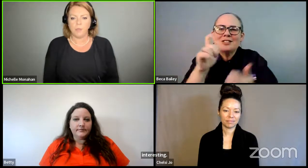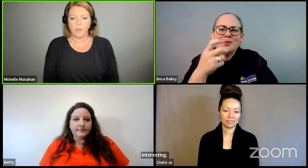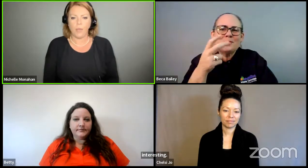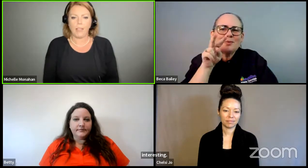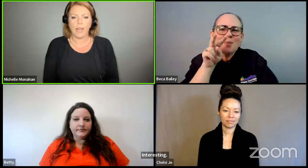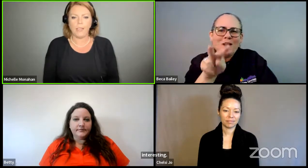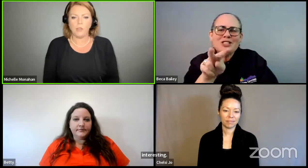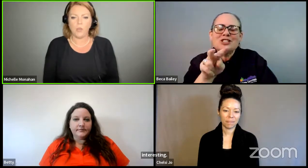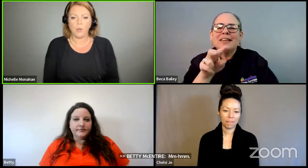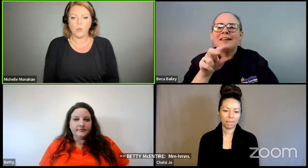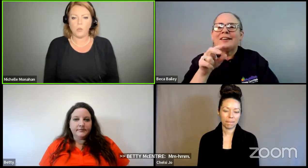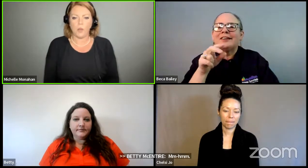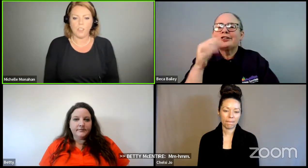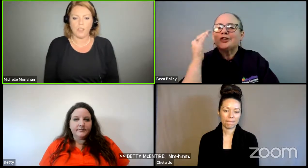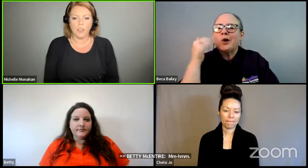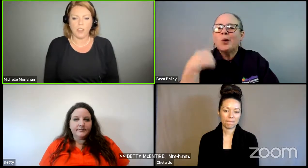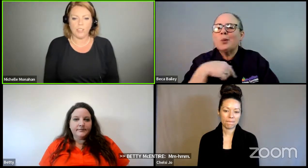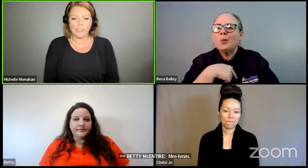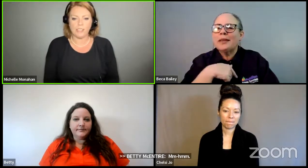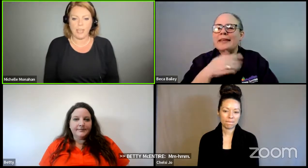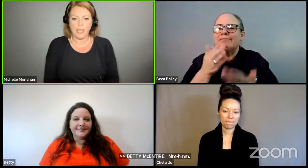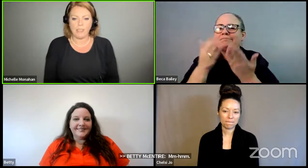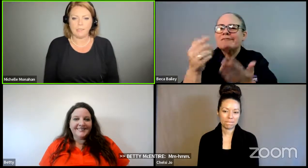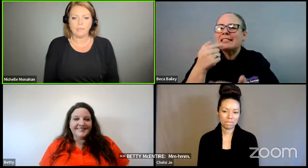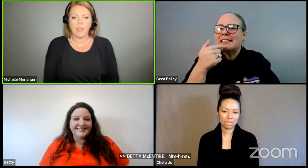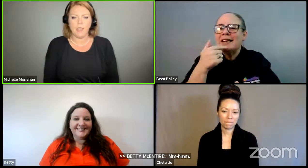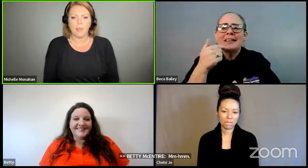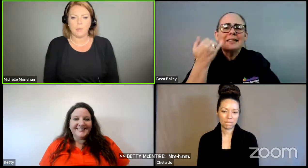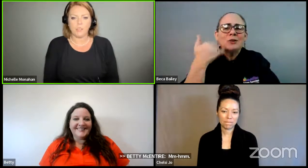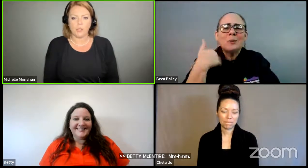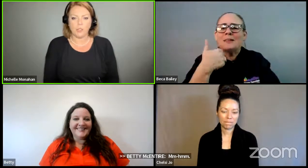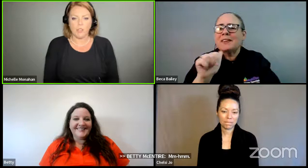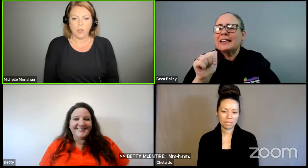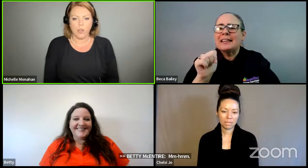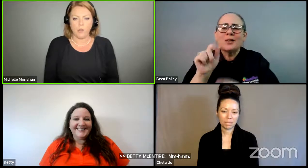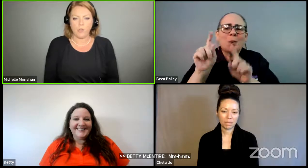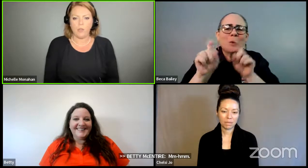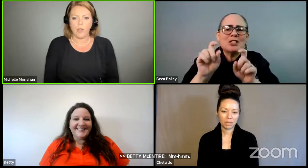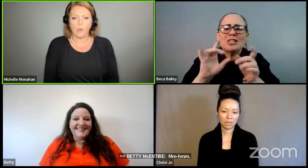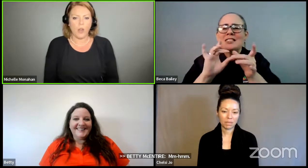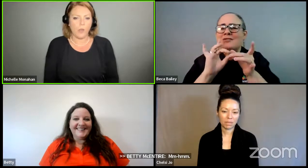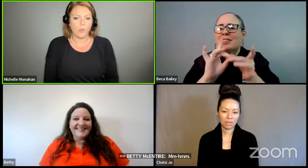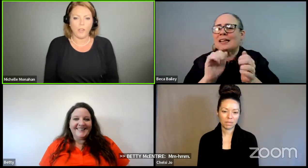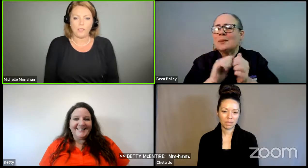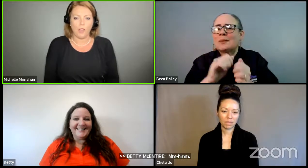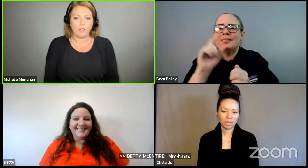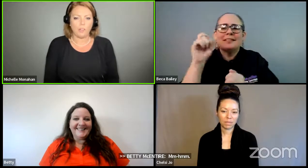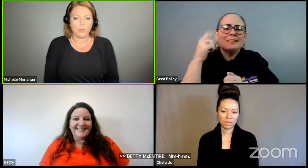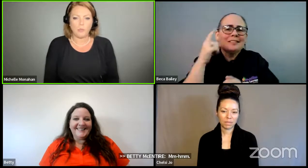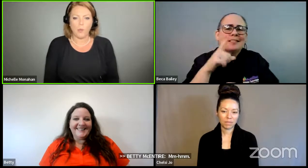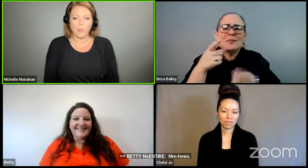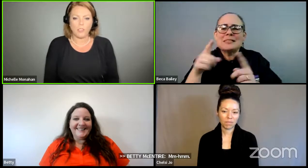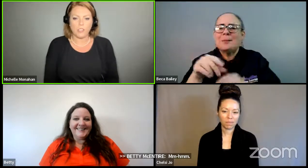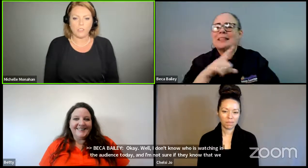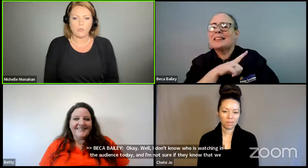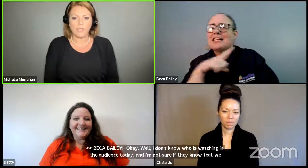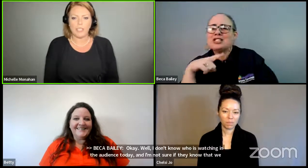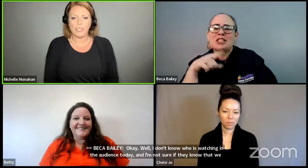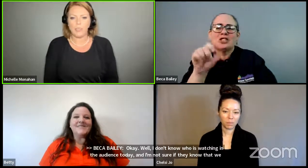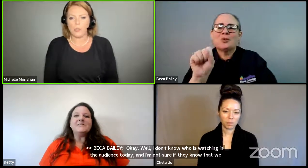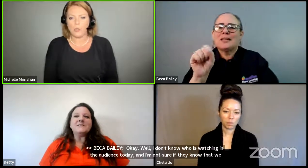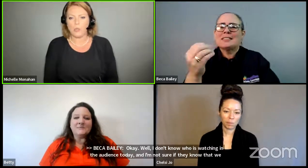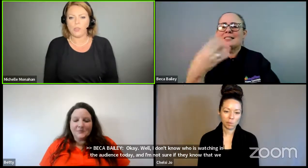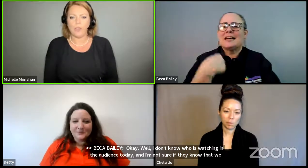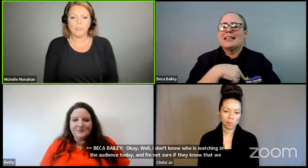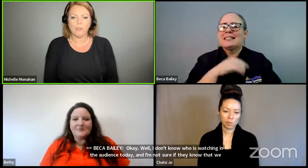Okay. Well, I don't know who's watching in the audience today, and I'm not sure if they know that we always offer up some questions